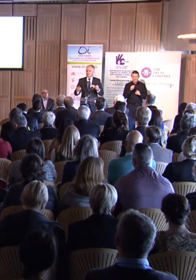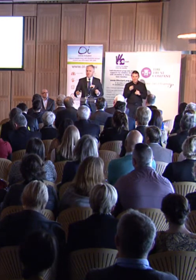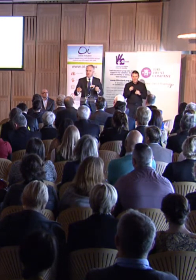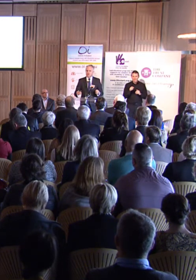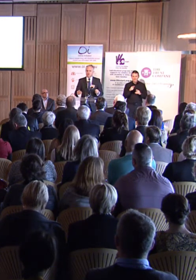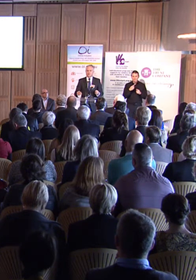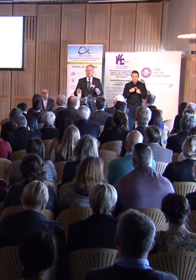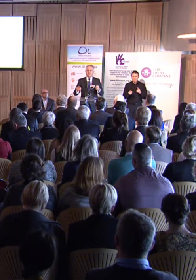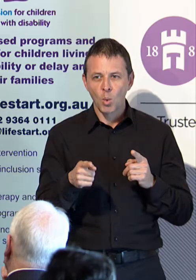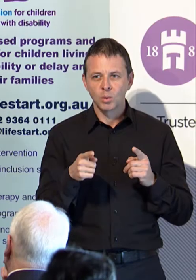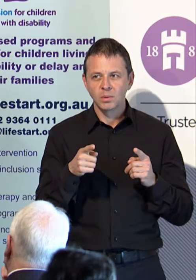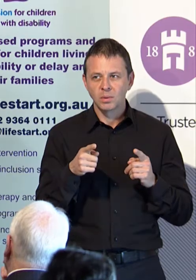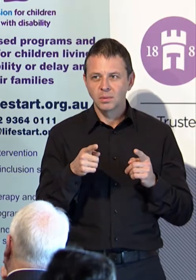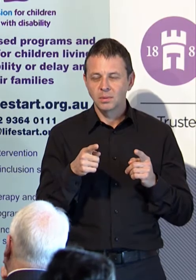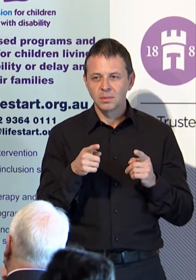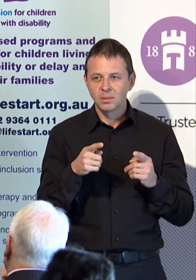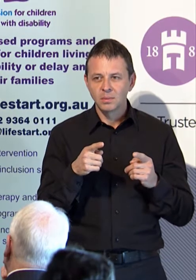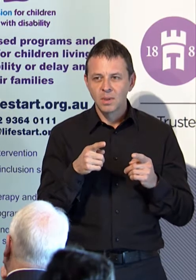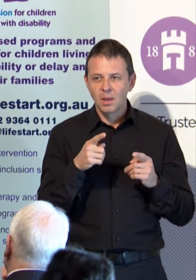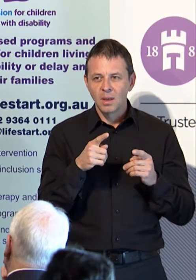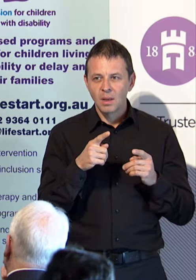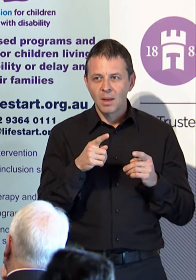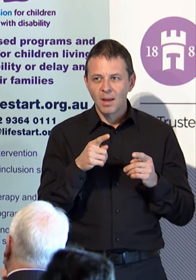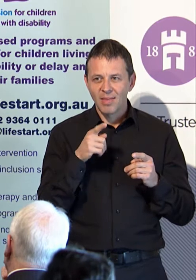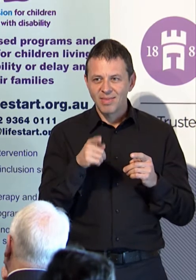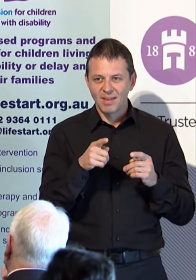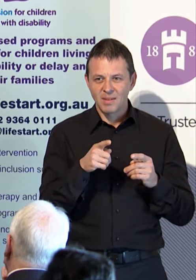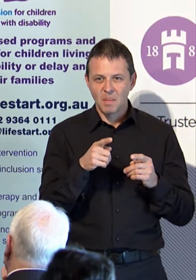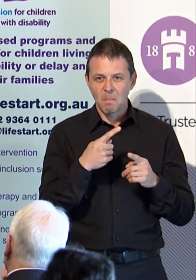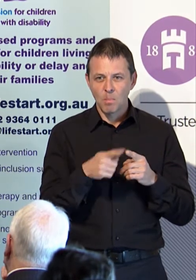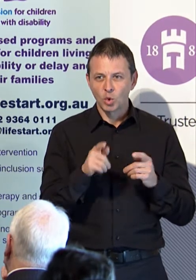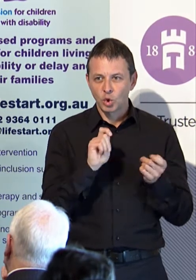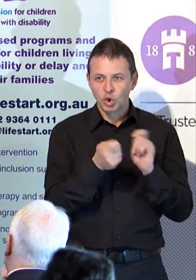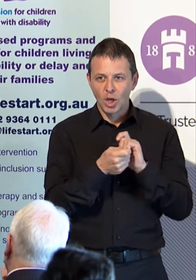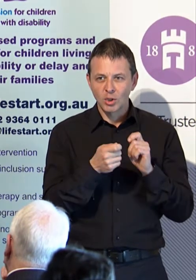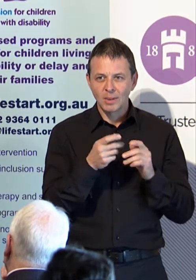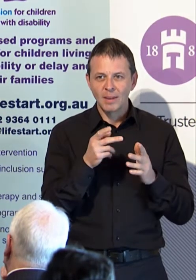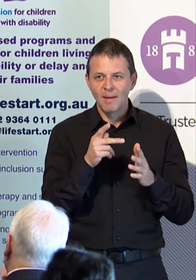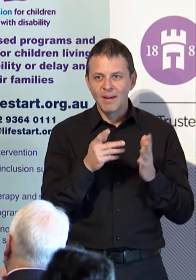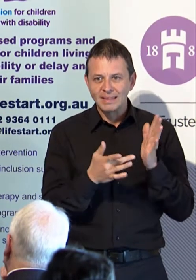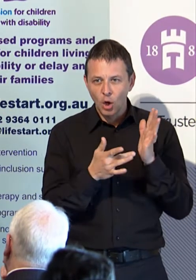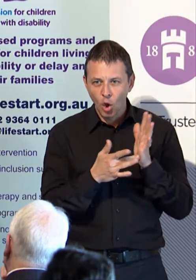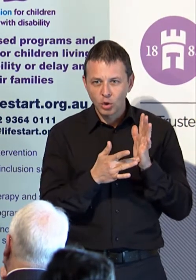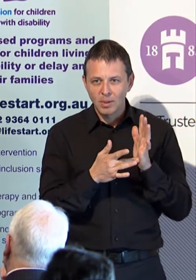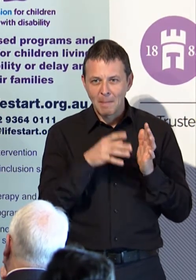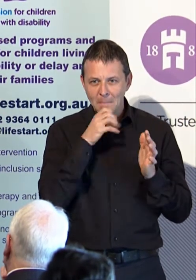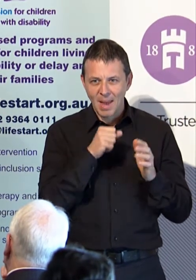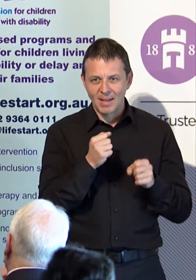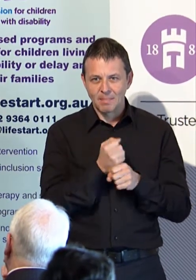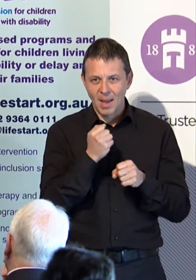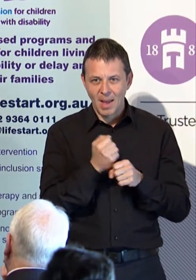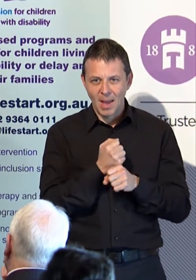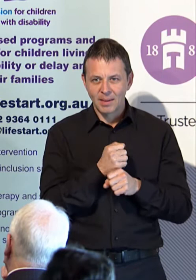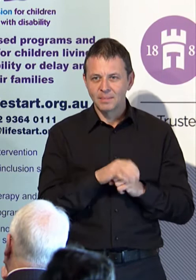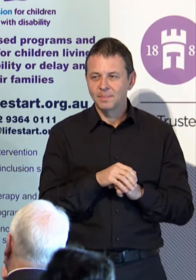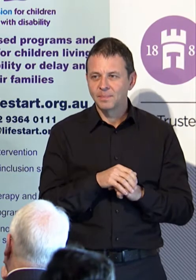most revolutionary piece of infrastructure mankind has ever devised. It's completely transformative. And